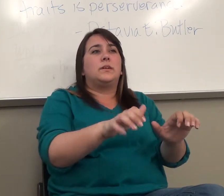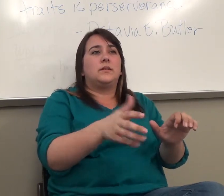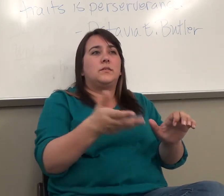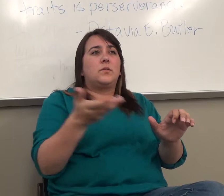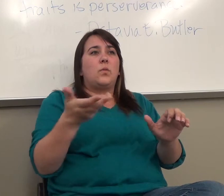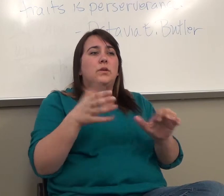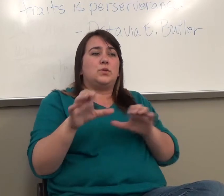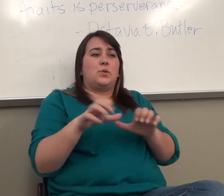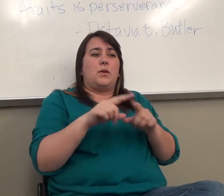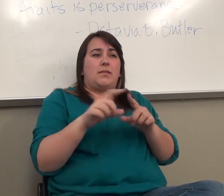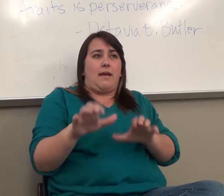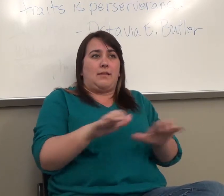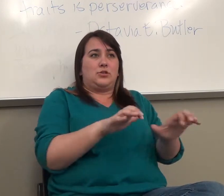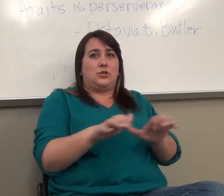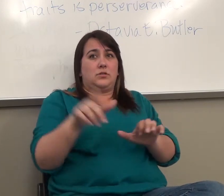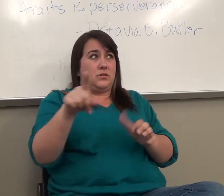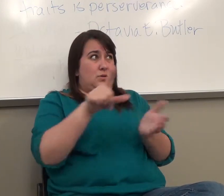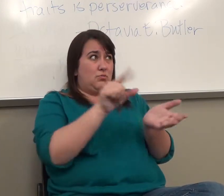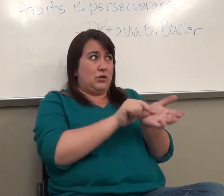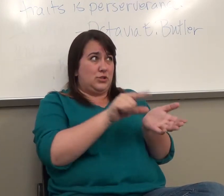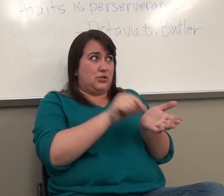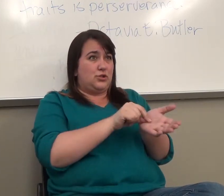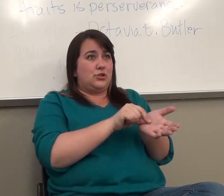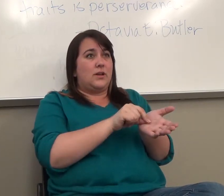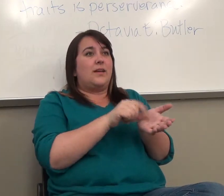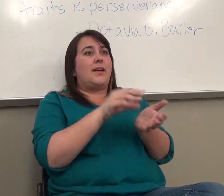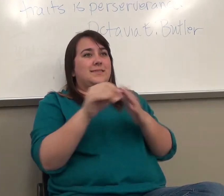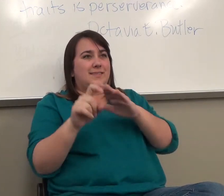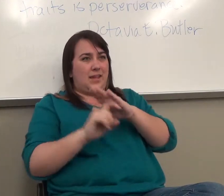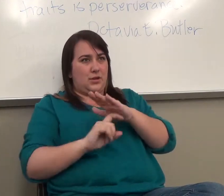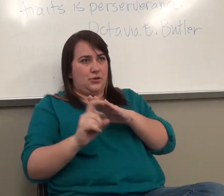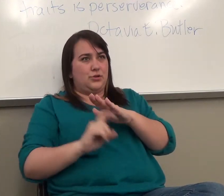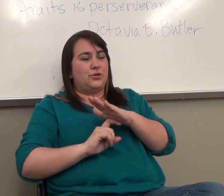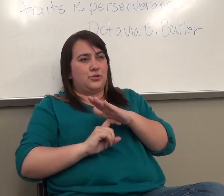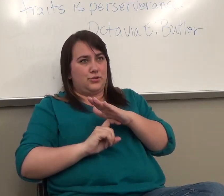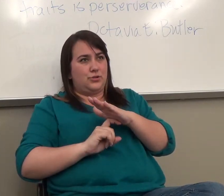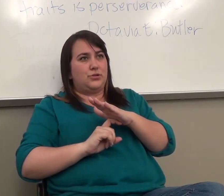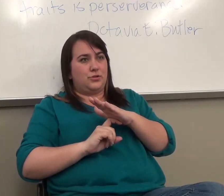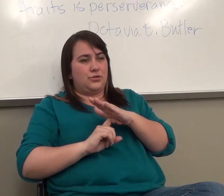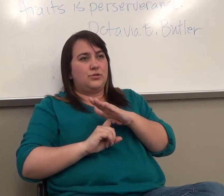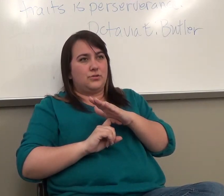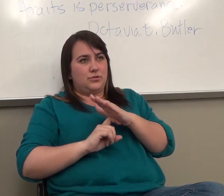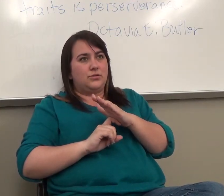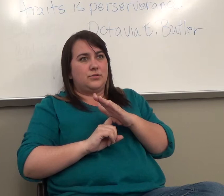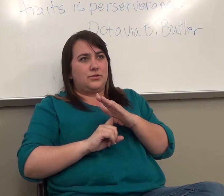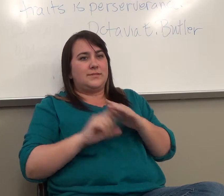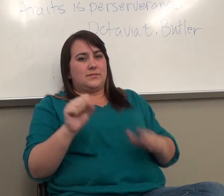action? The printer and scanner are doing the action of